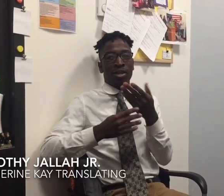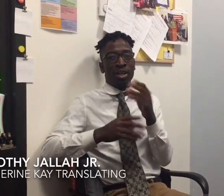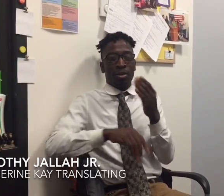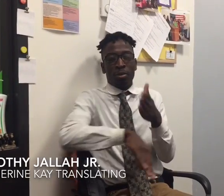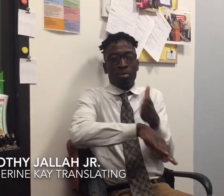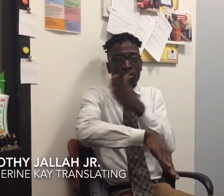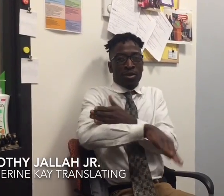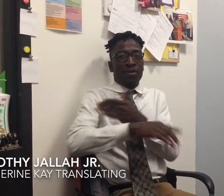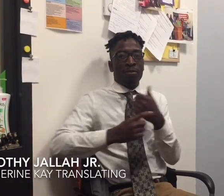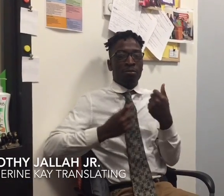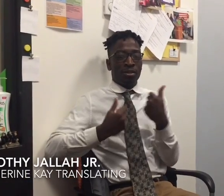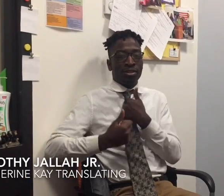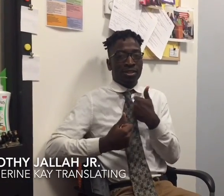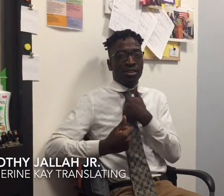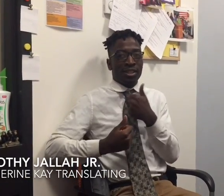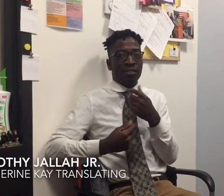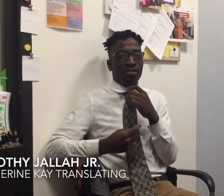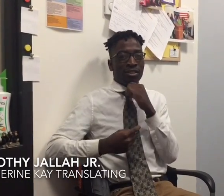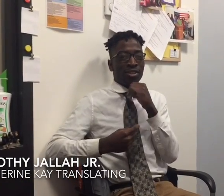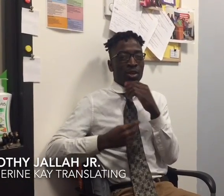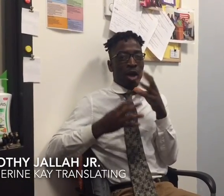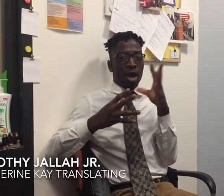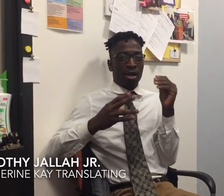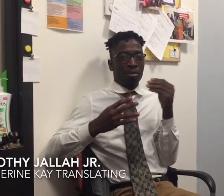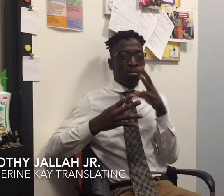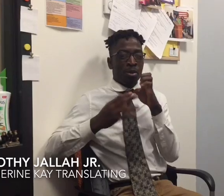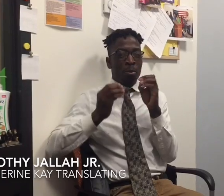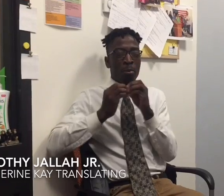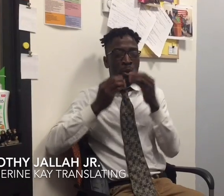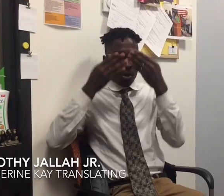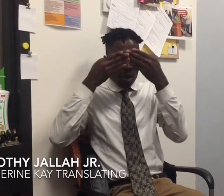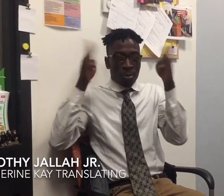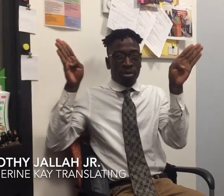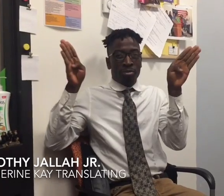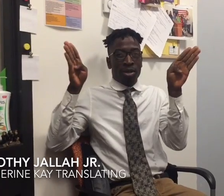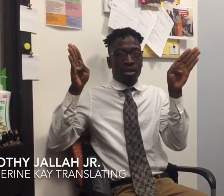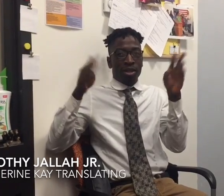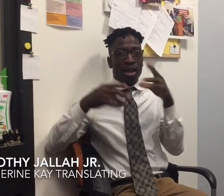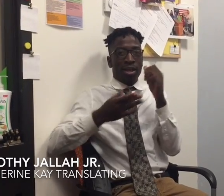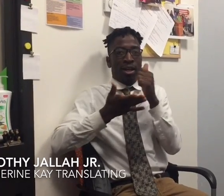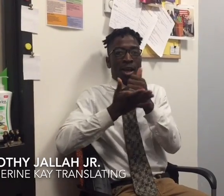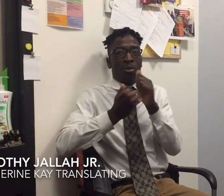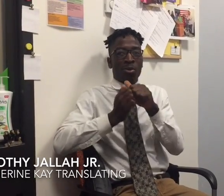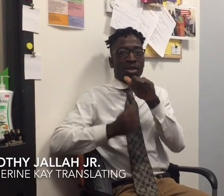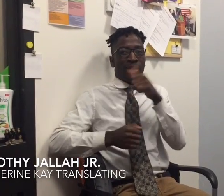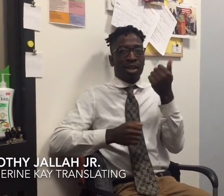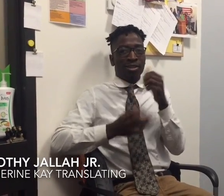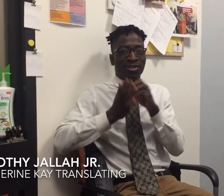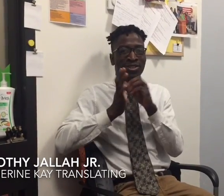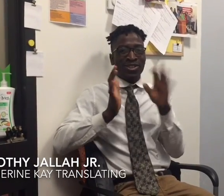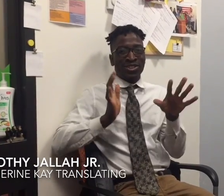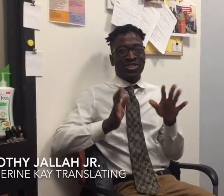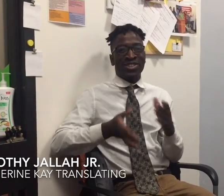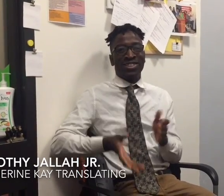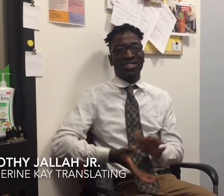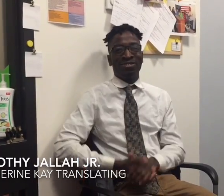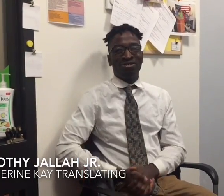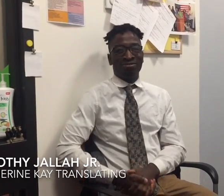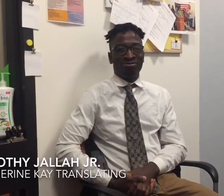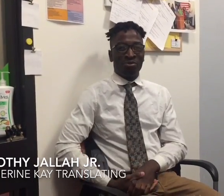get through solving problems and how to improve myself and be more open-minded. And if I have issues